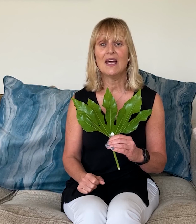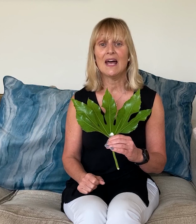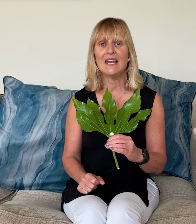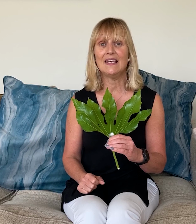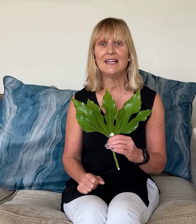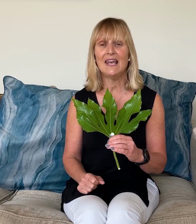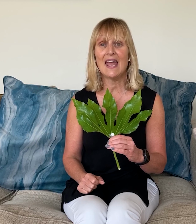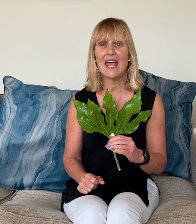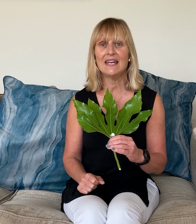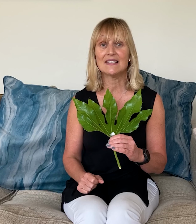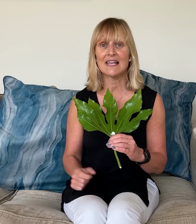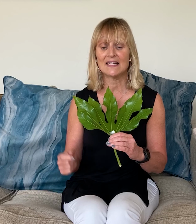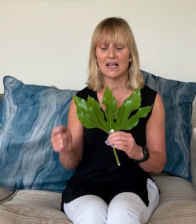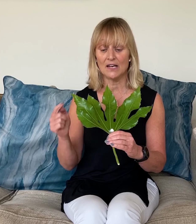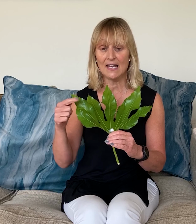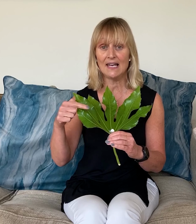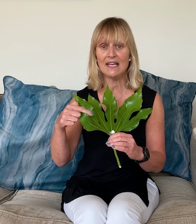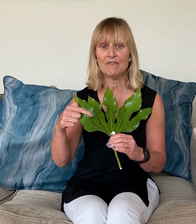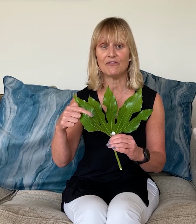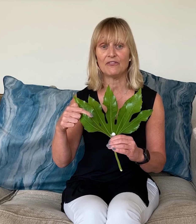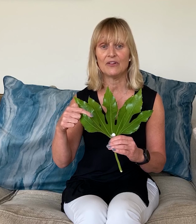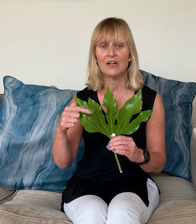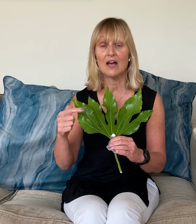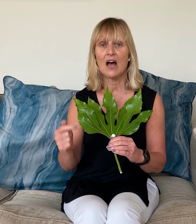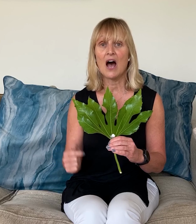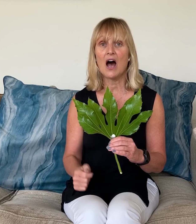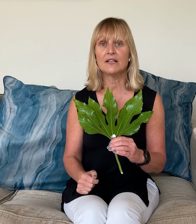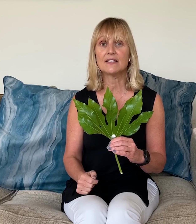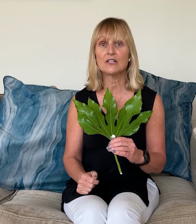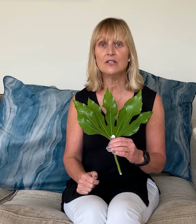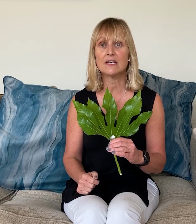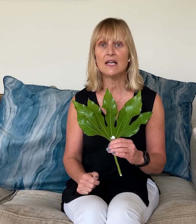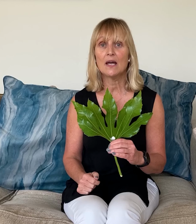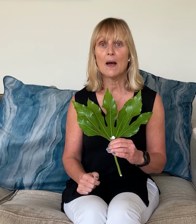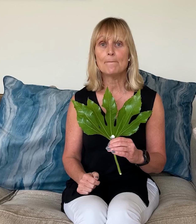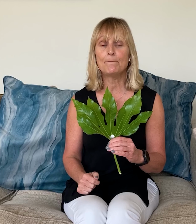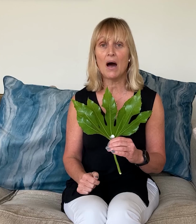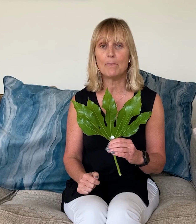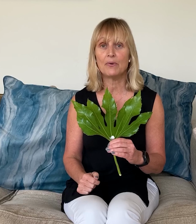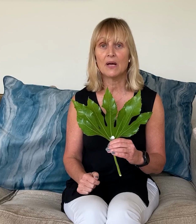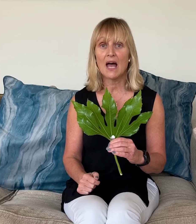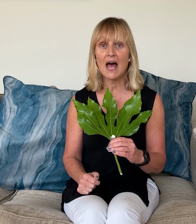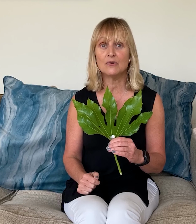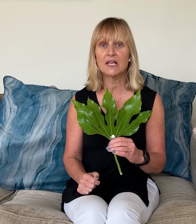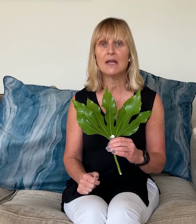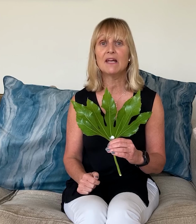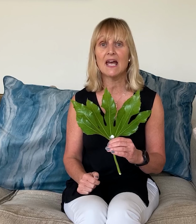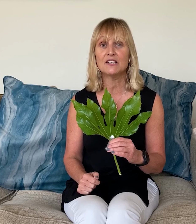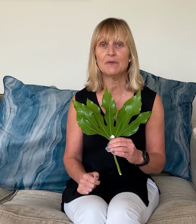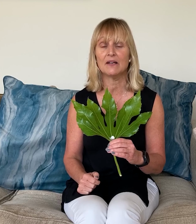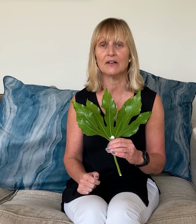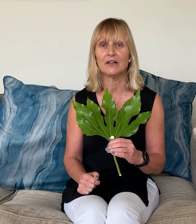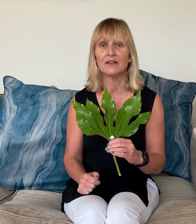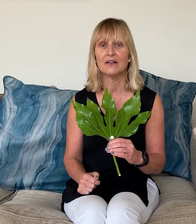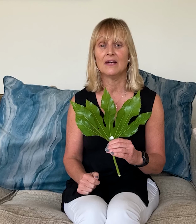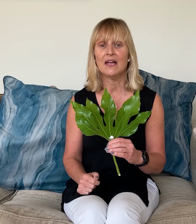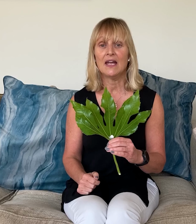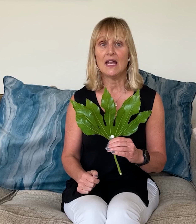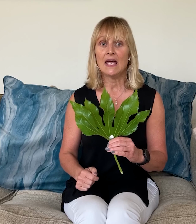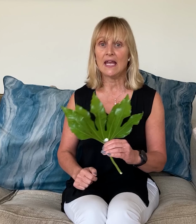a little egg sat on a leaf. On Sunday, pop, out came a caterpillar.